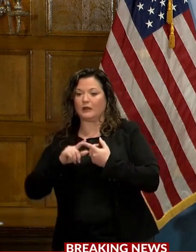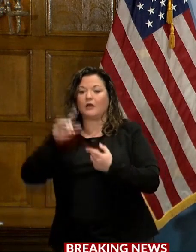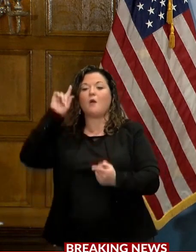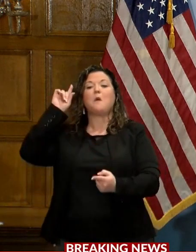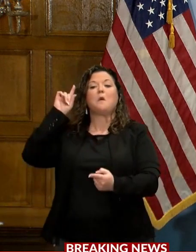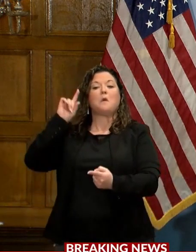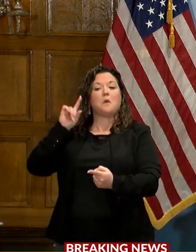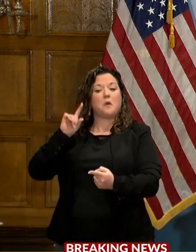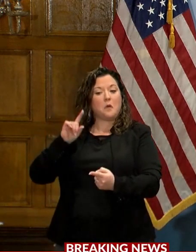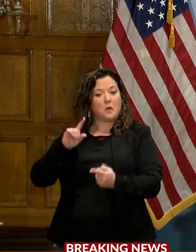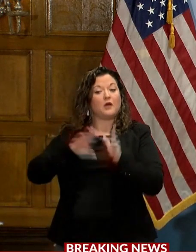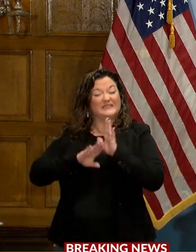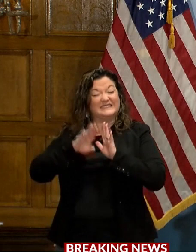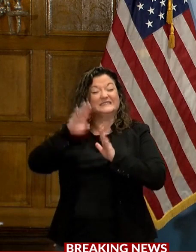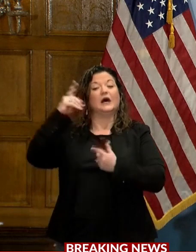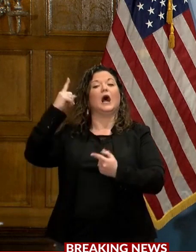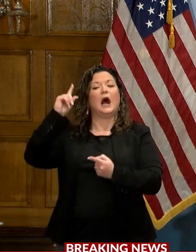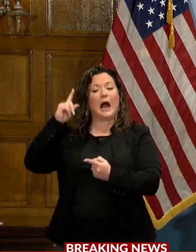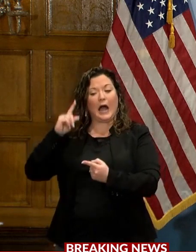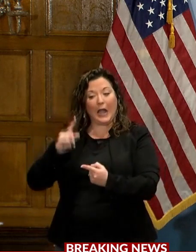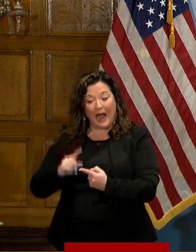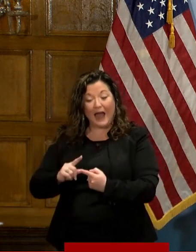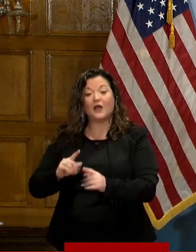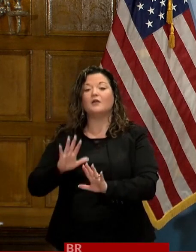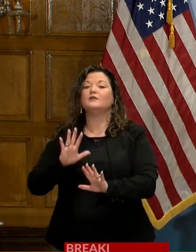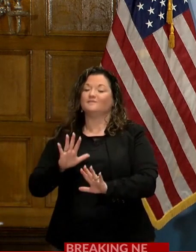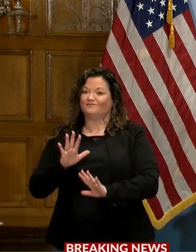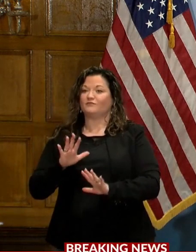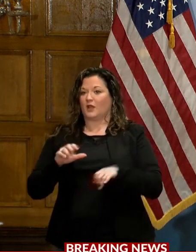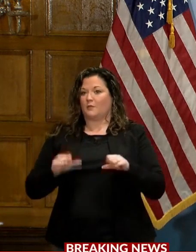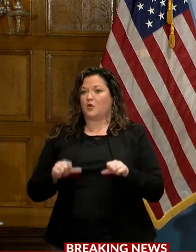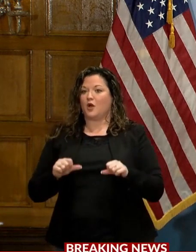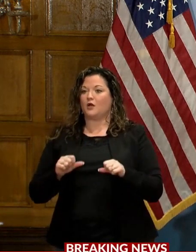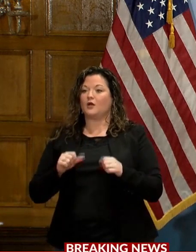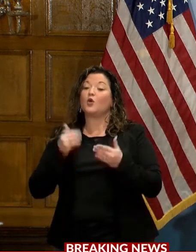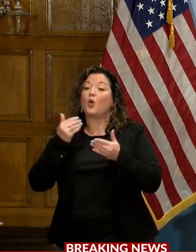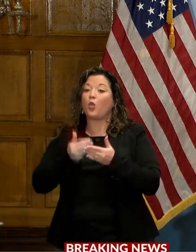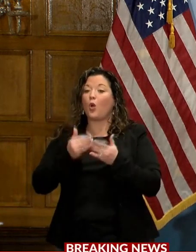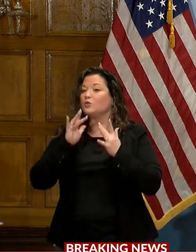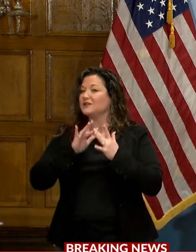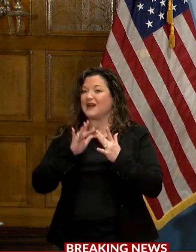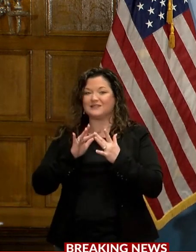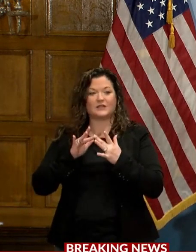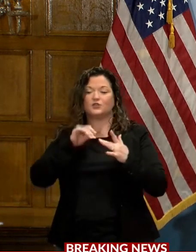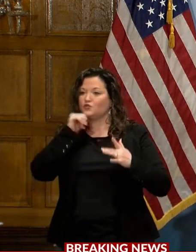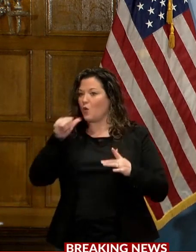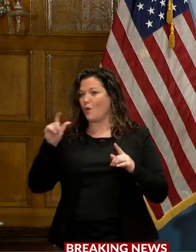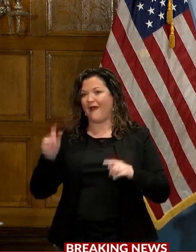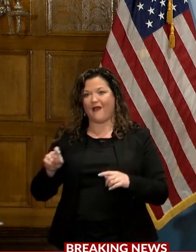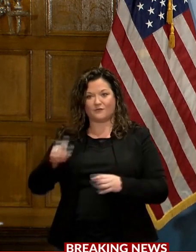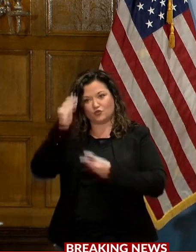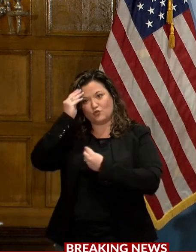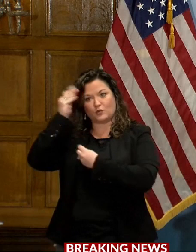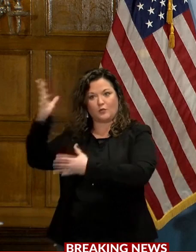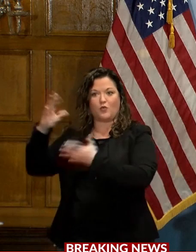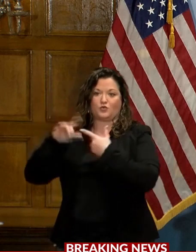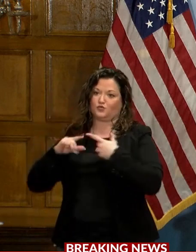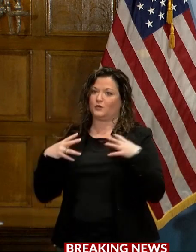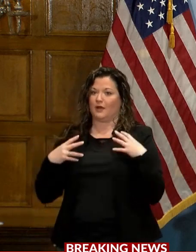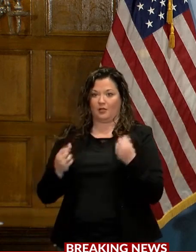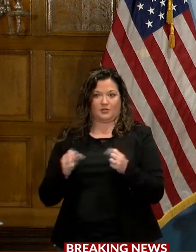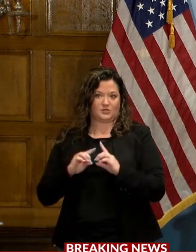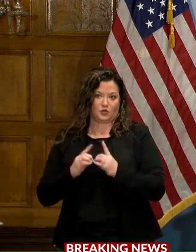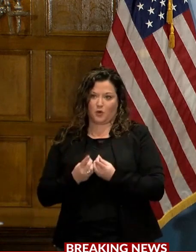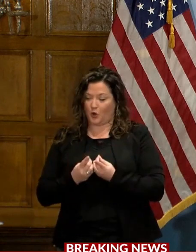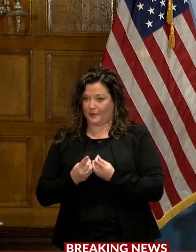in the surge that they are seeing, these probable close contacts do not have to be reported to the health department